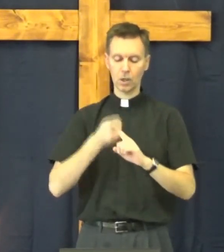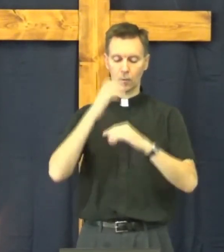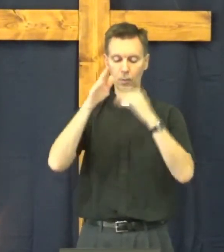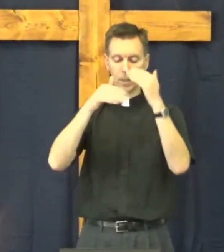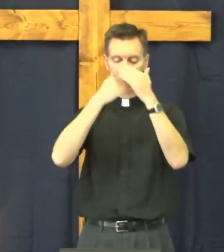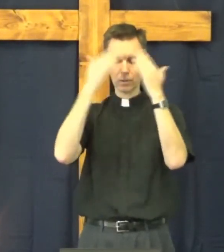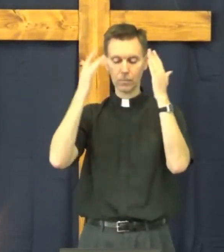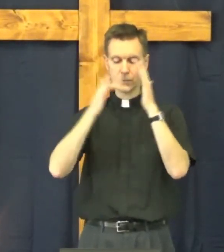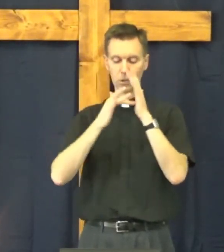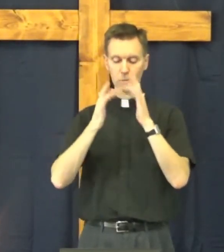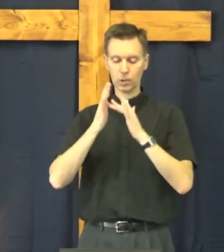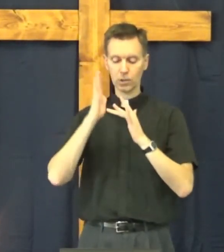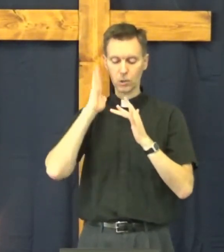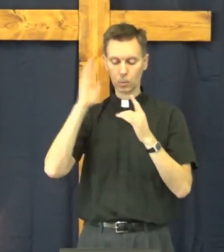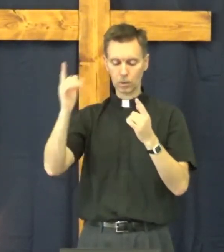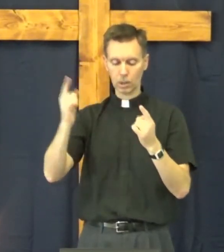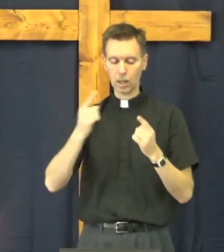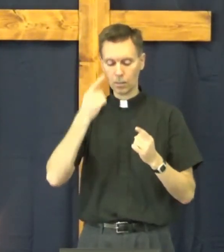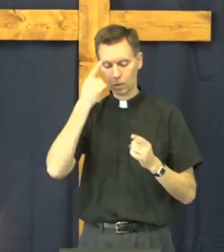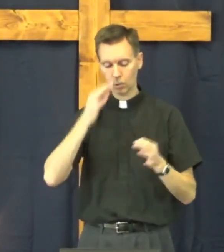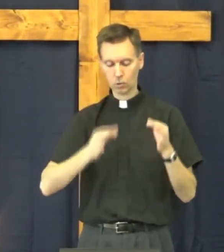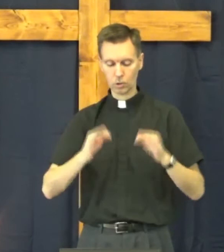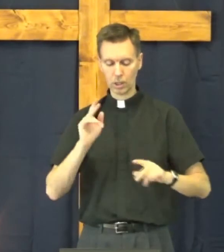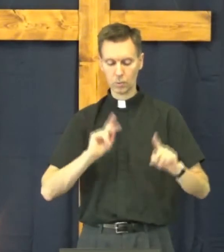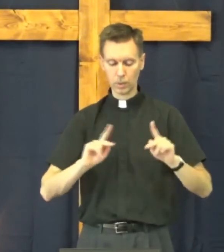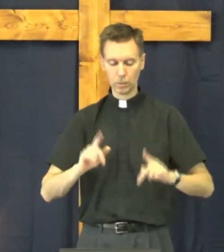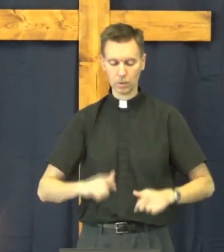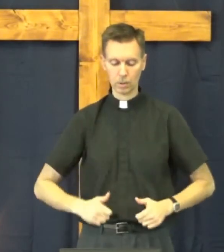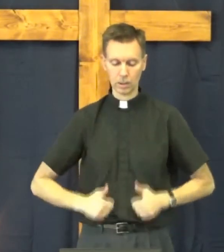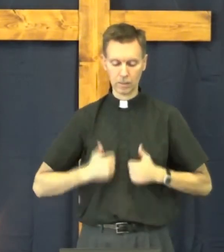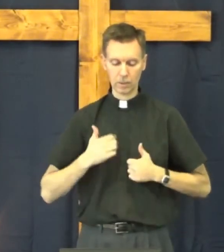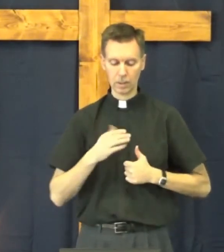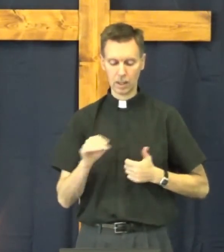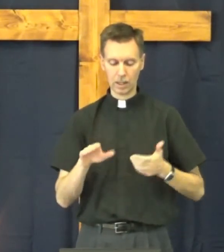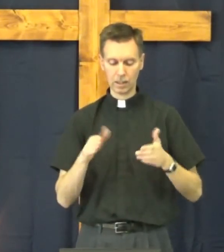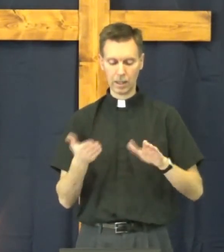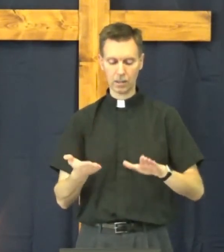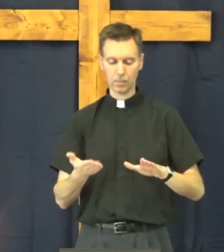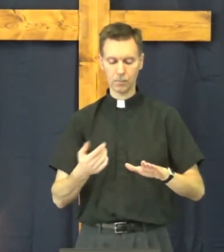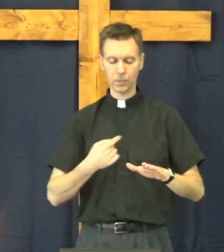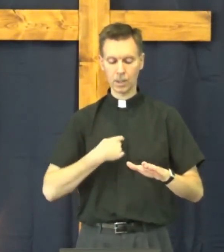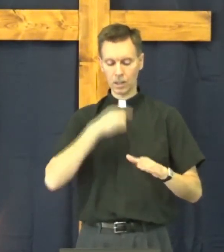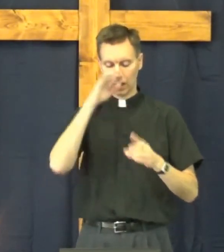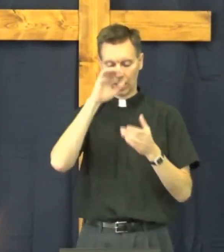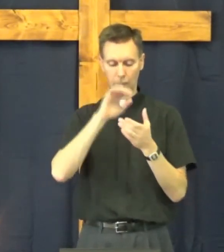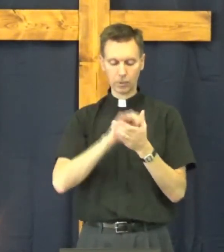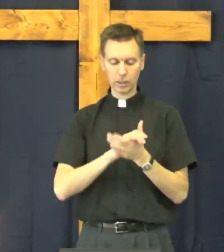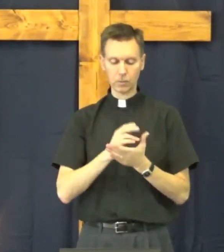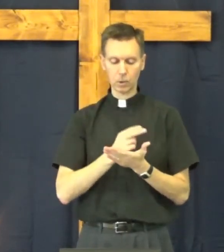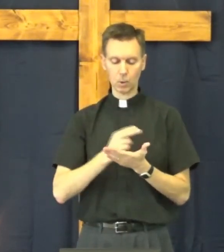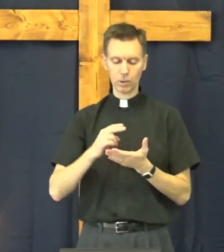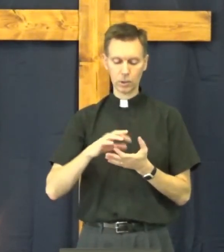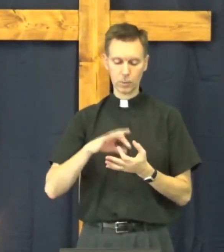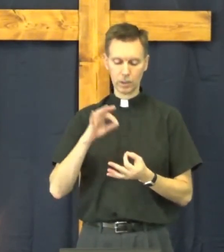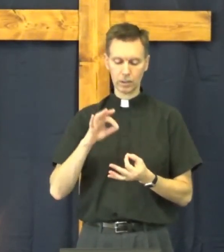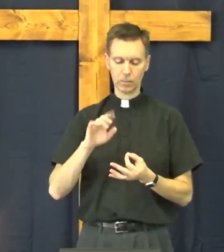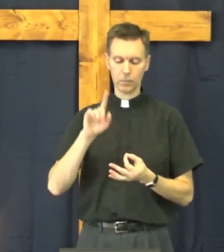From heaven, Jesus will come to judge people, living and dead. I believe in the Holy Spirit,